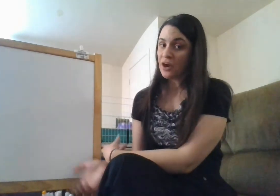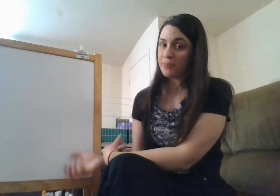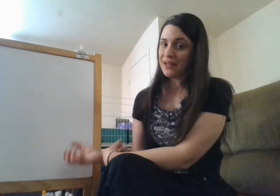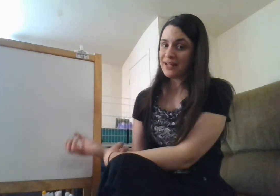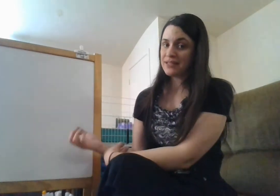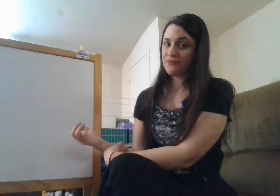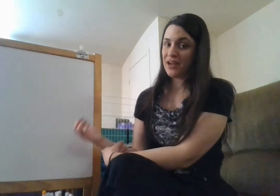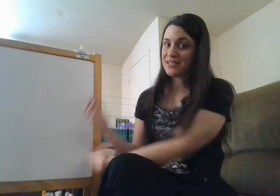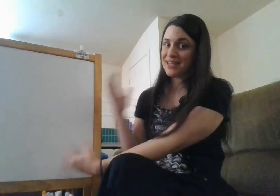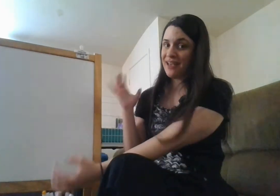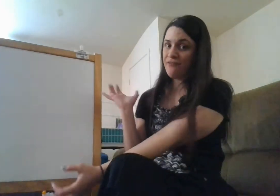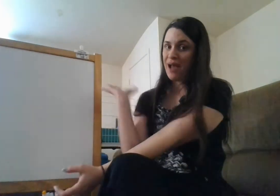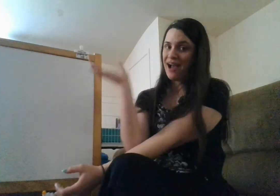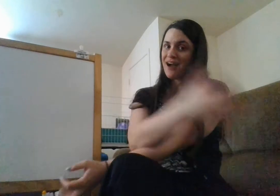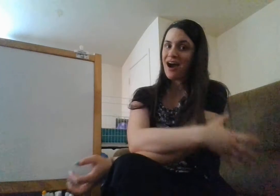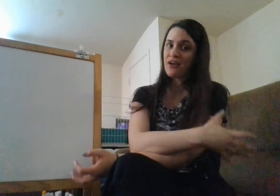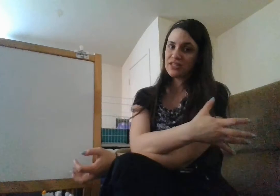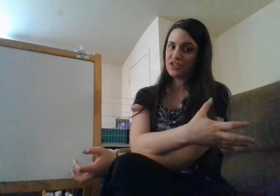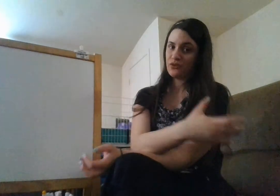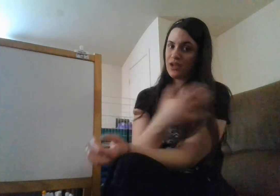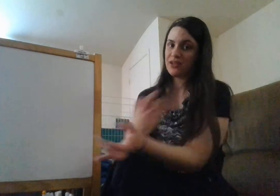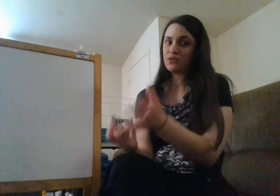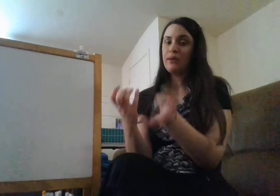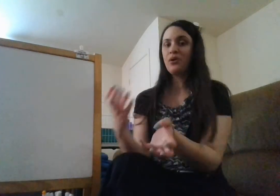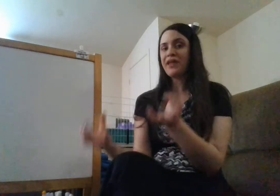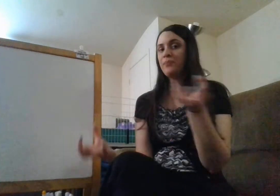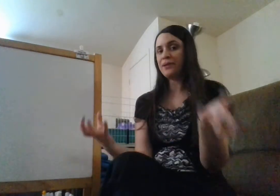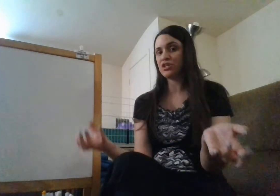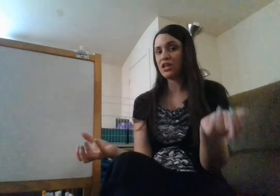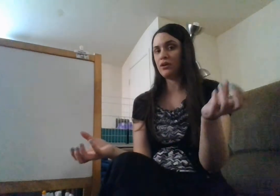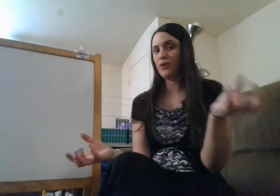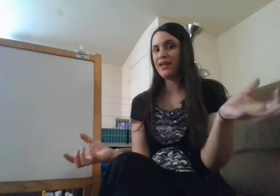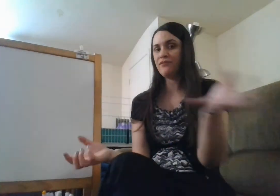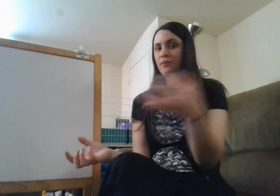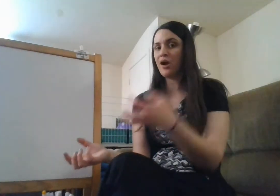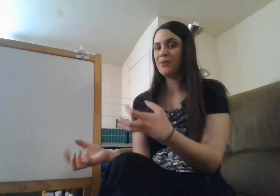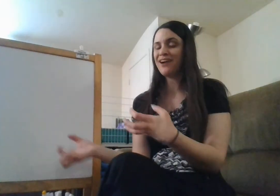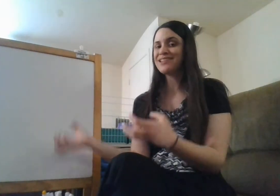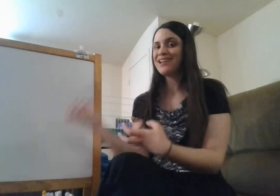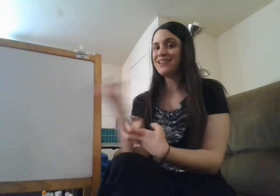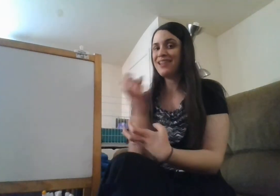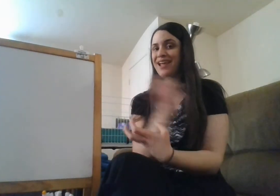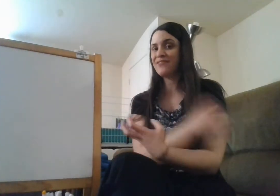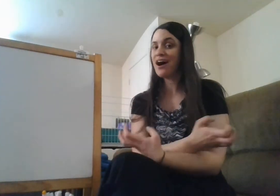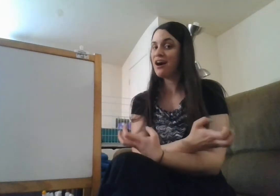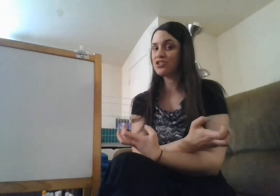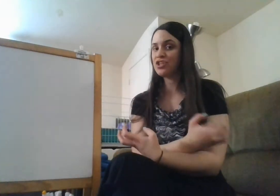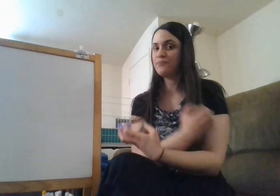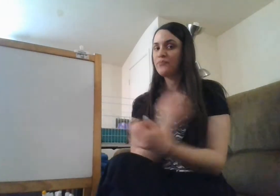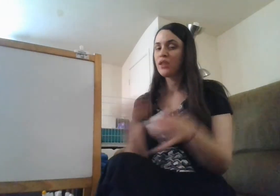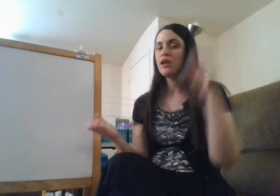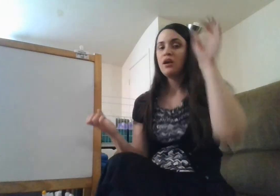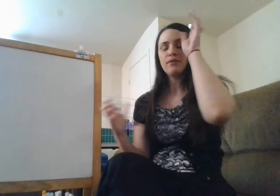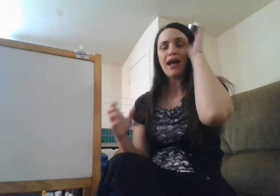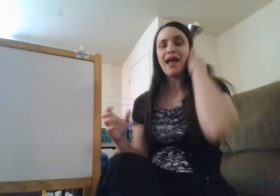our plant friends give back oxygen, okay? So we both help each other. We give them carbon dioxide, they give us oxygen. Okay, and